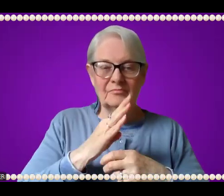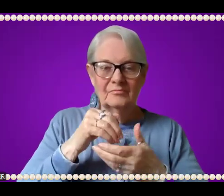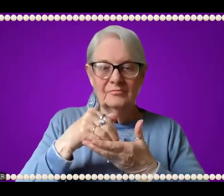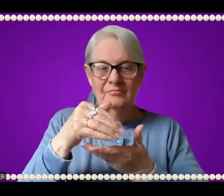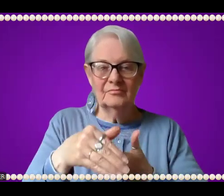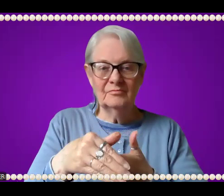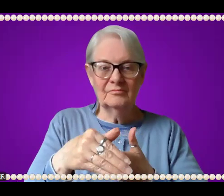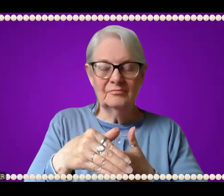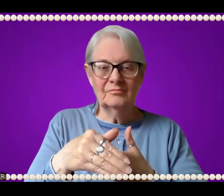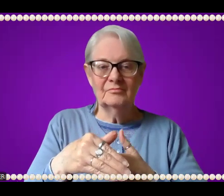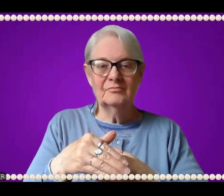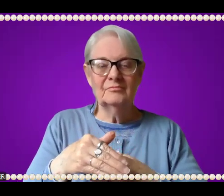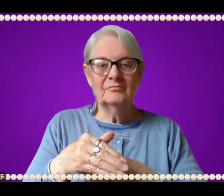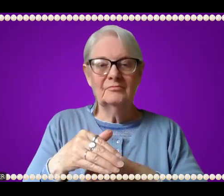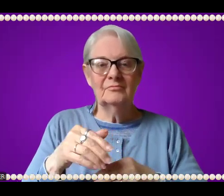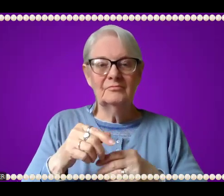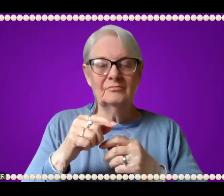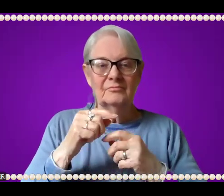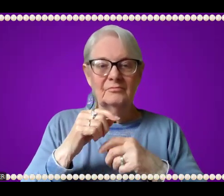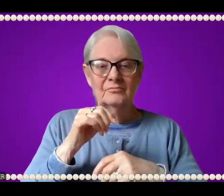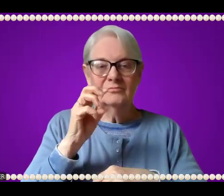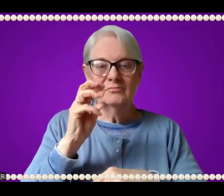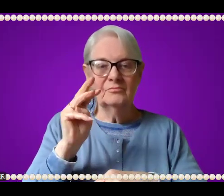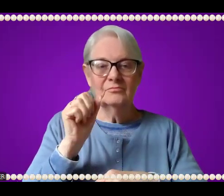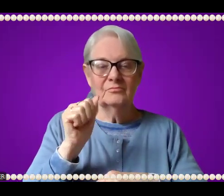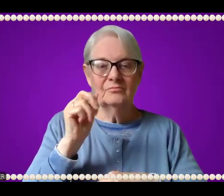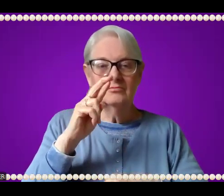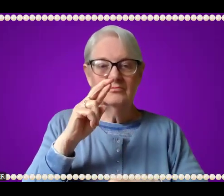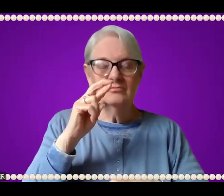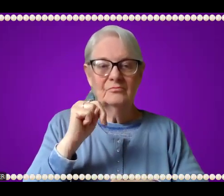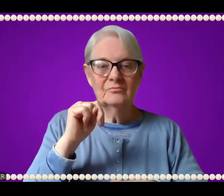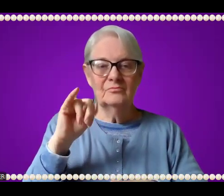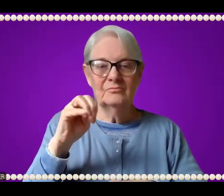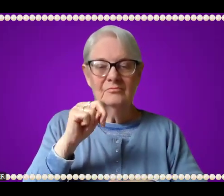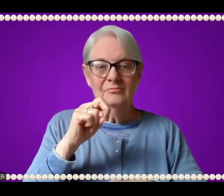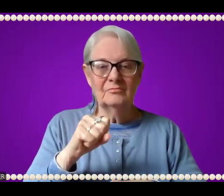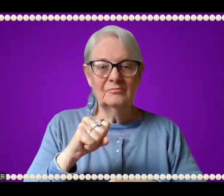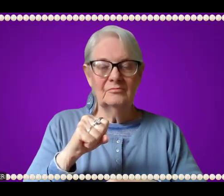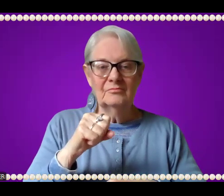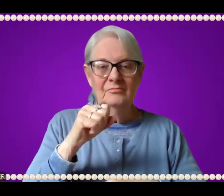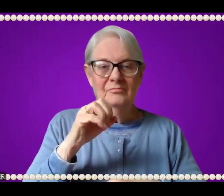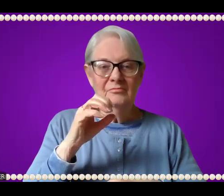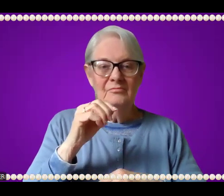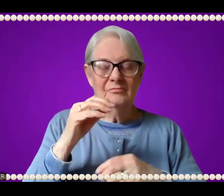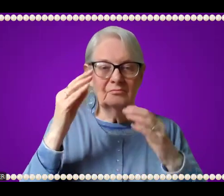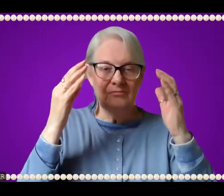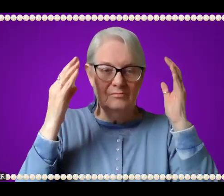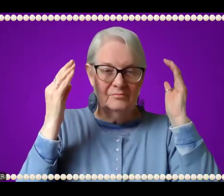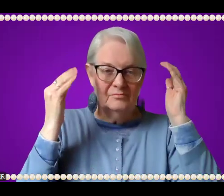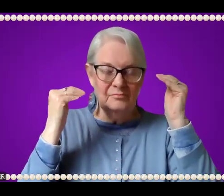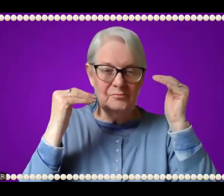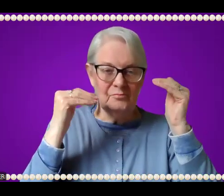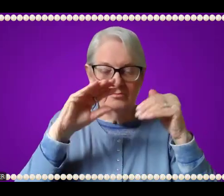before judgment. Luckily, he always warns us. And hope is never fully